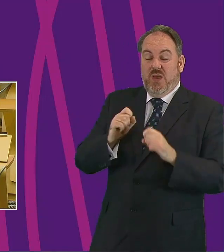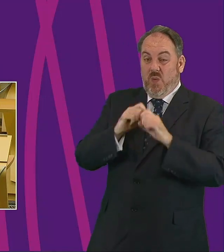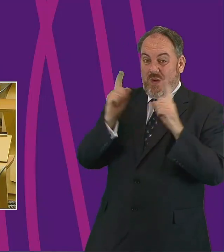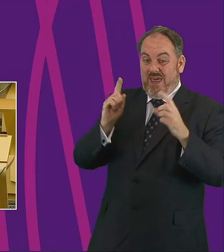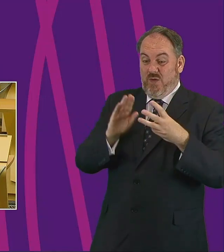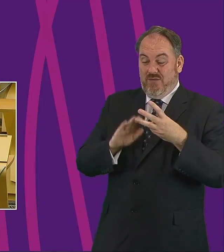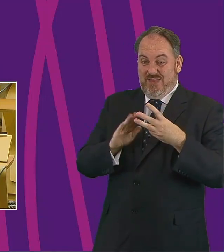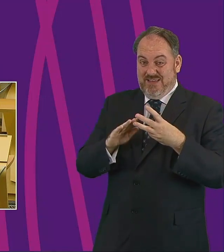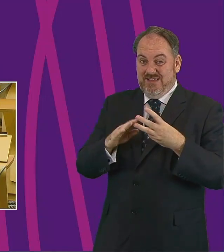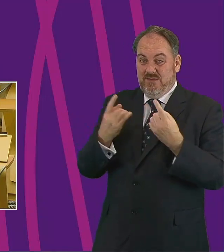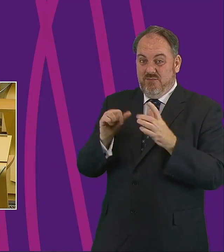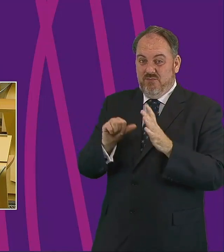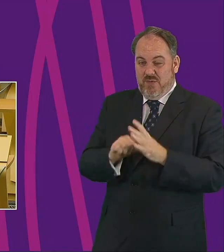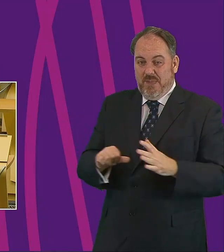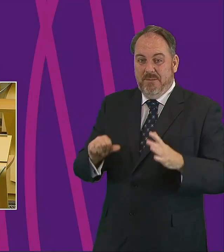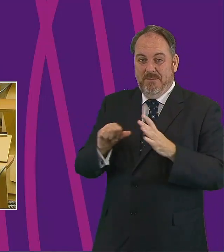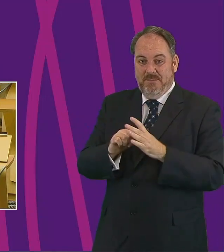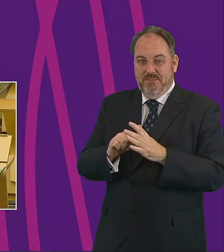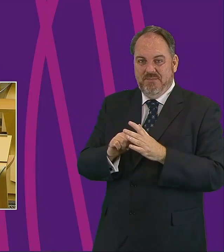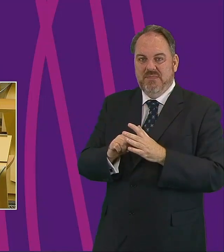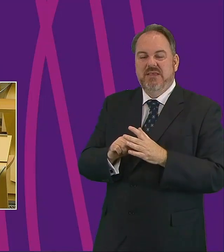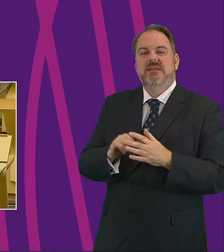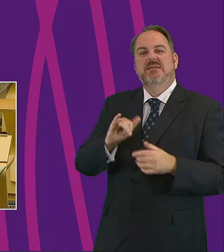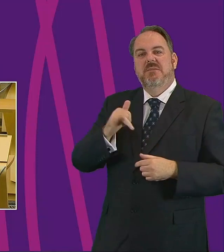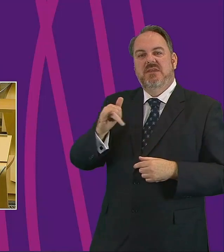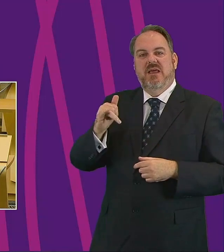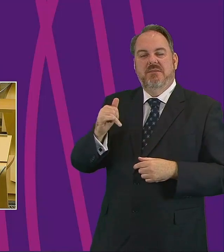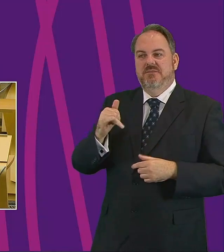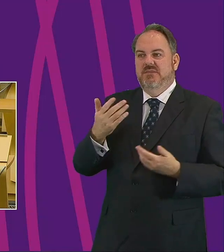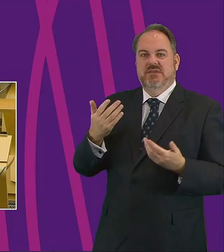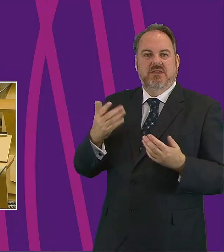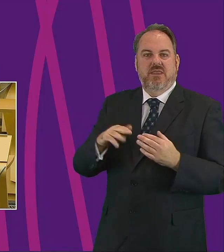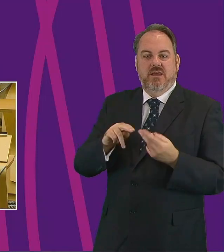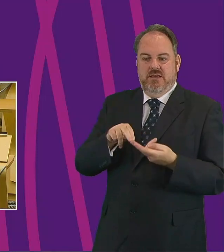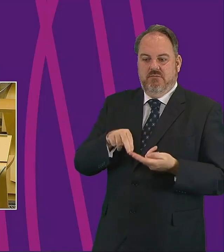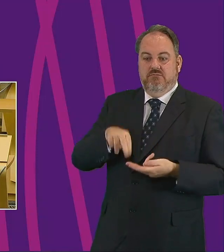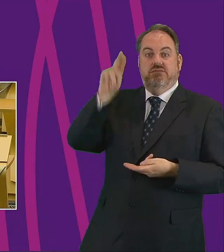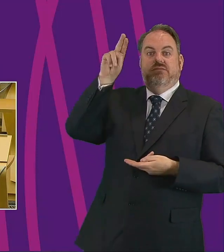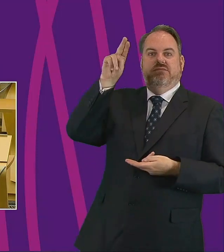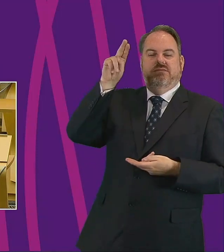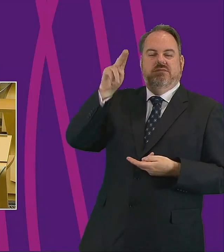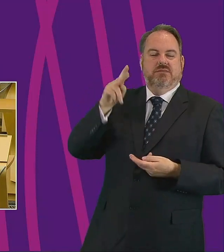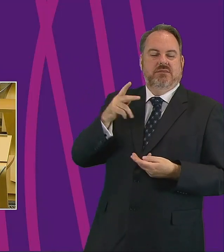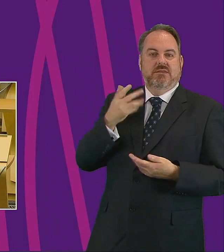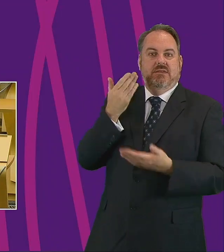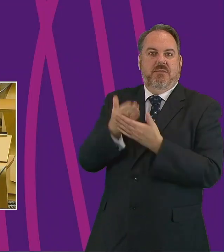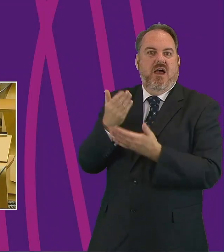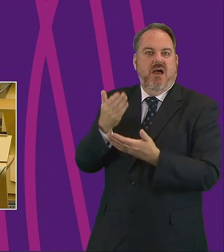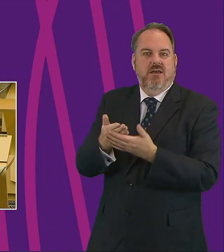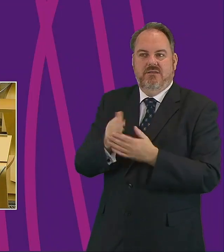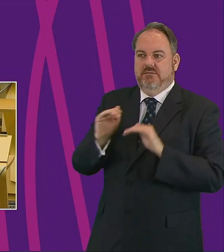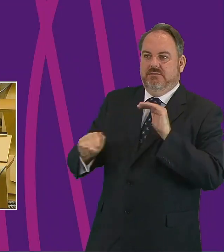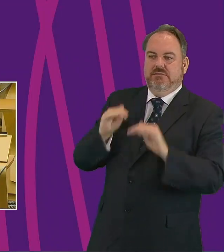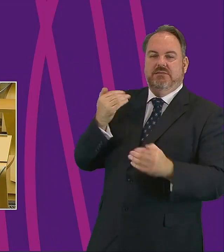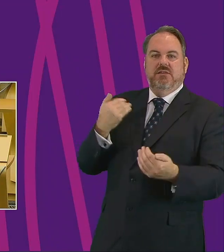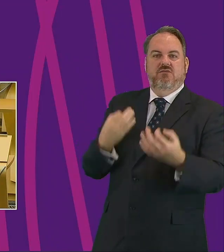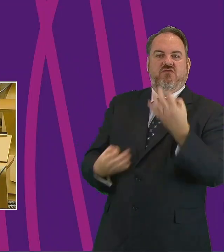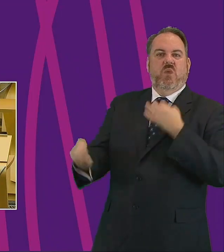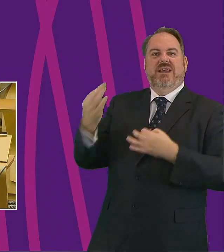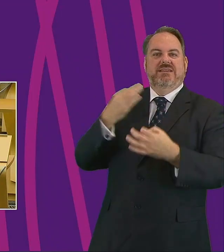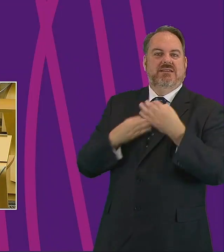being activated this week, is the peaks in demand. So we've had high demand. This has not just been in Scotland, but